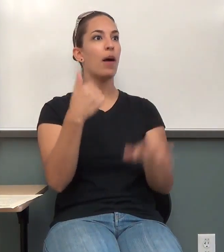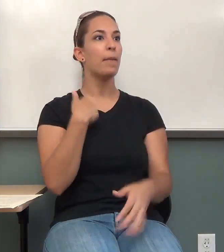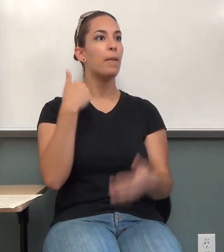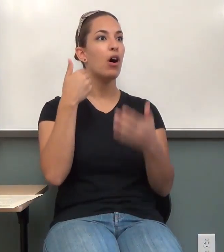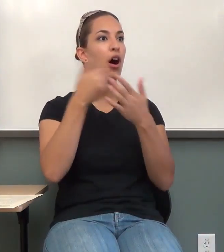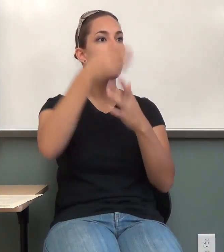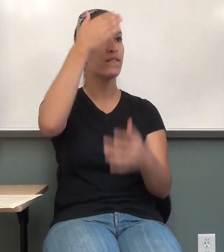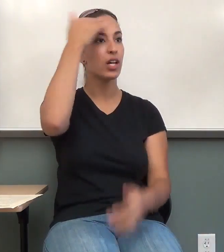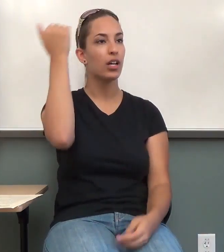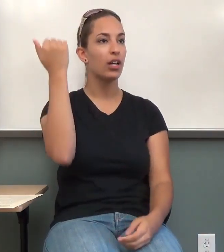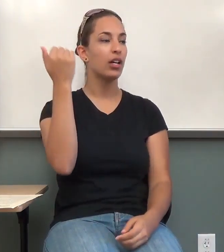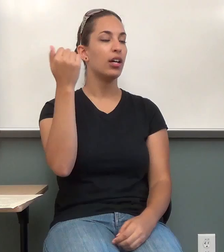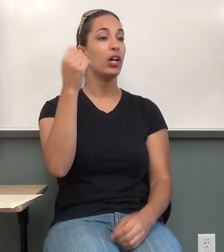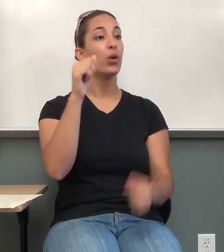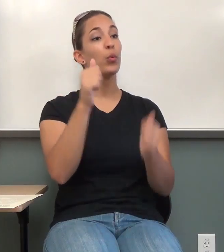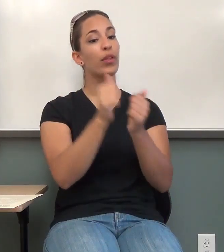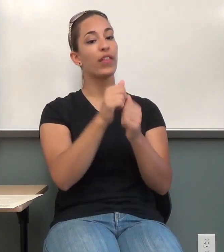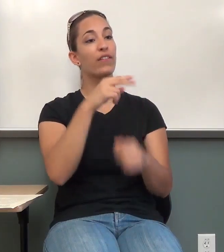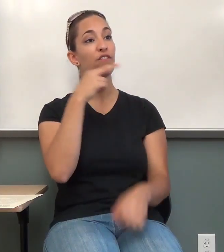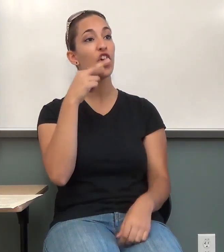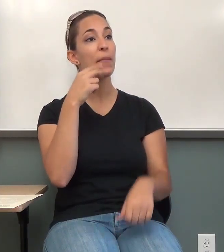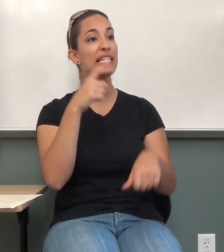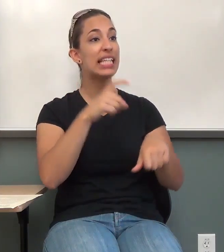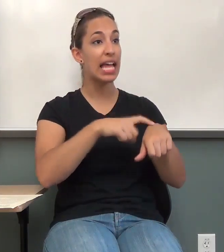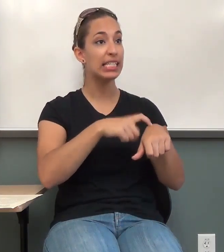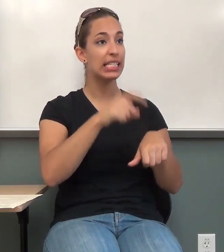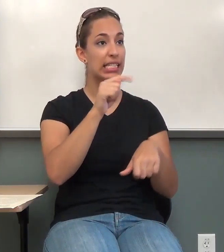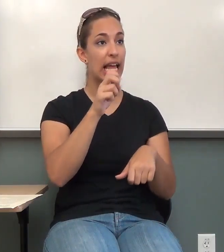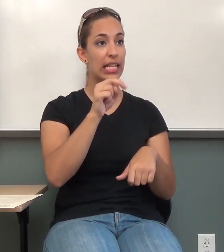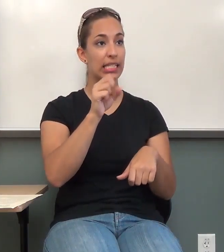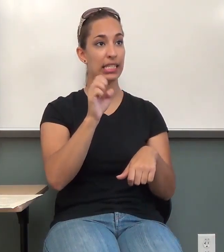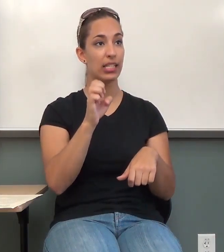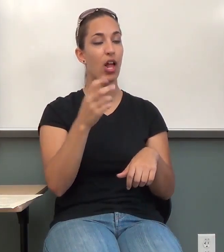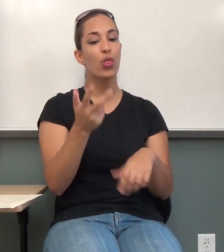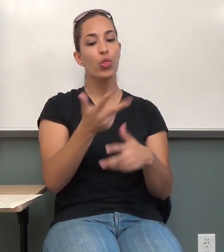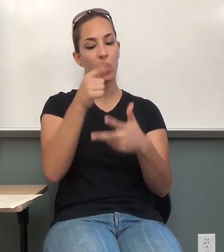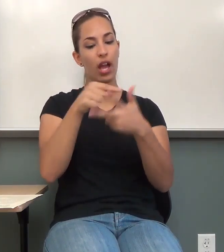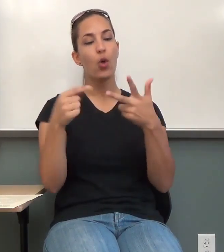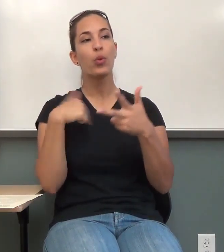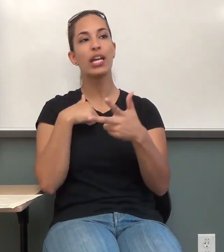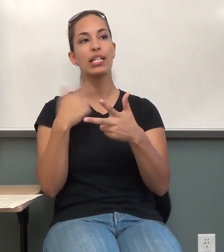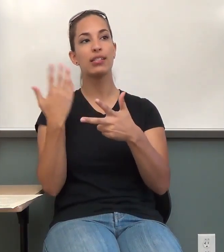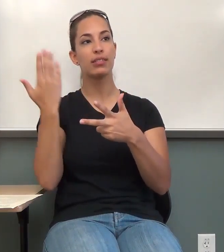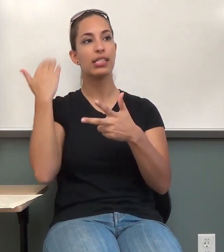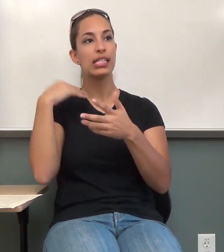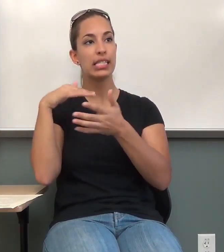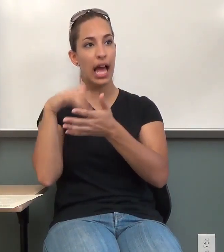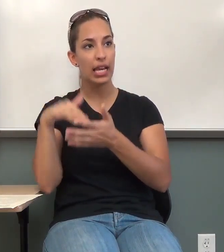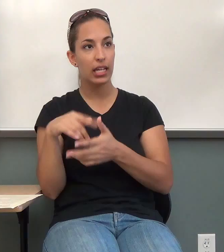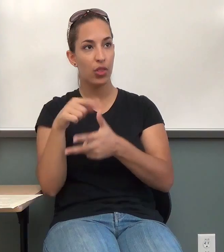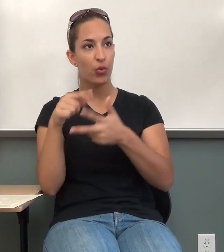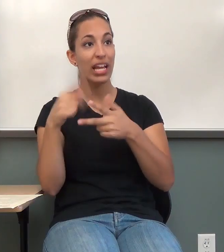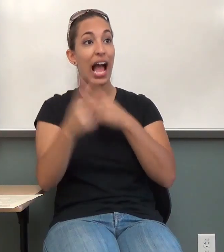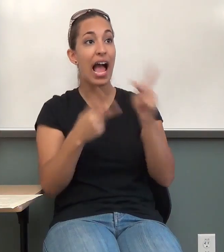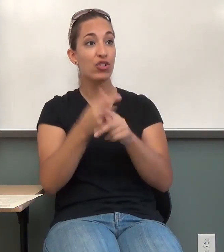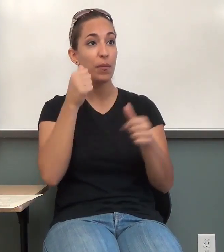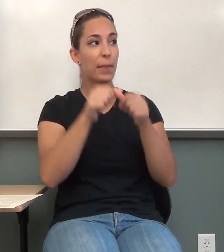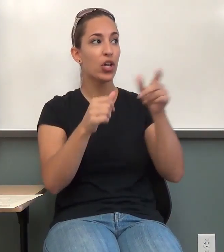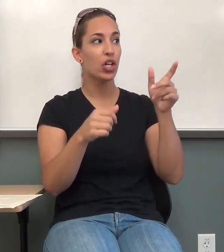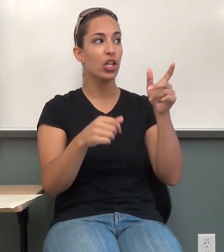With verb tense, we know there are 3 kinds we've studied. What were those? Let's review them. What were they? Do you remember? Past,